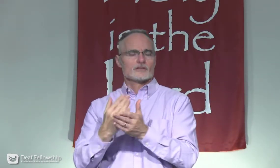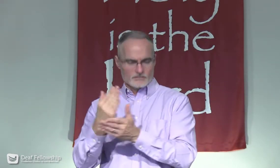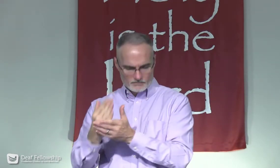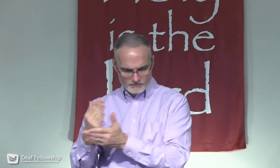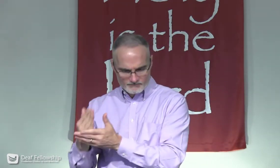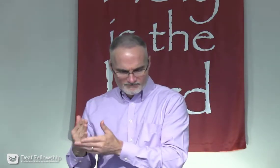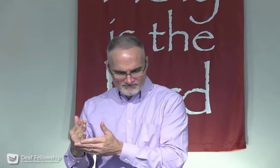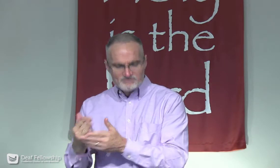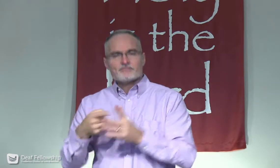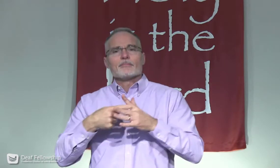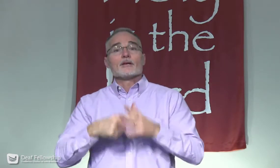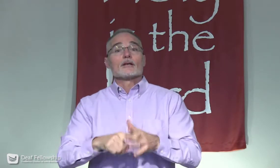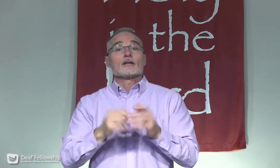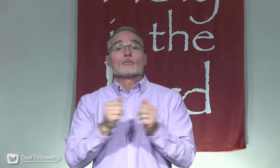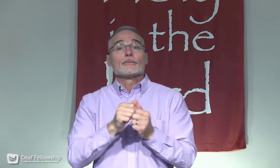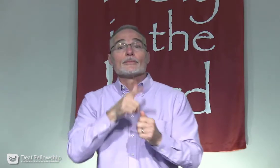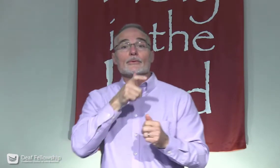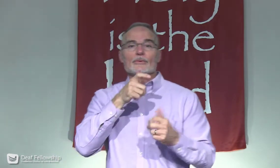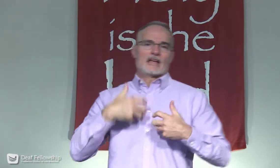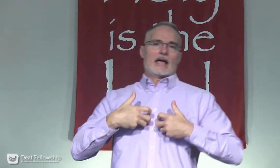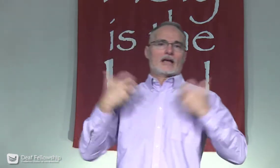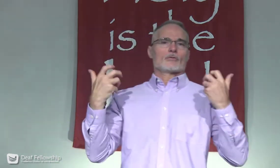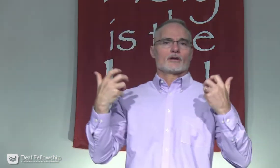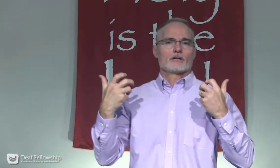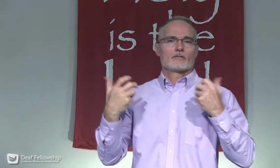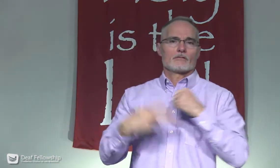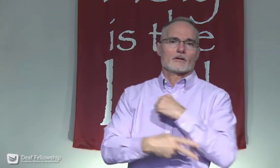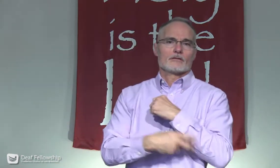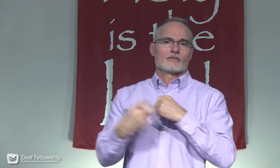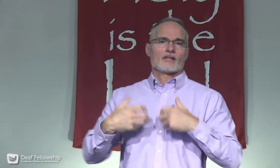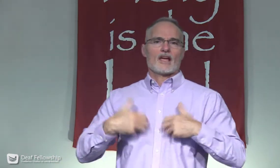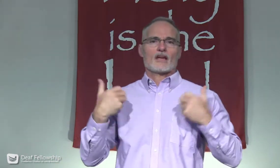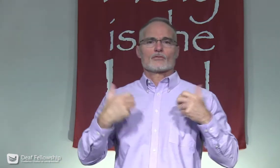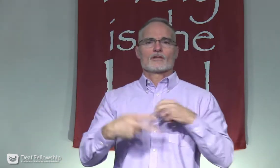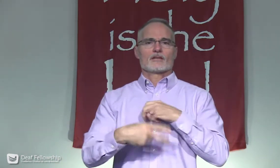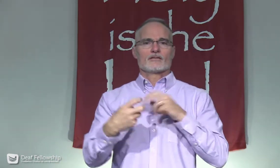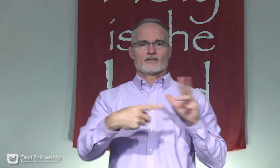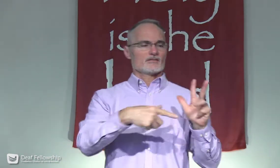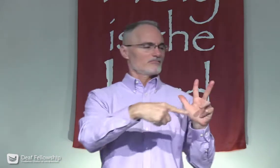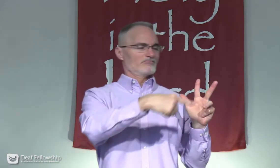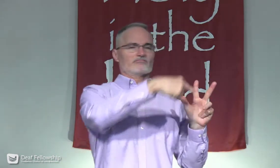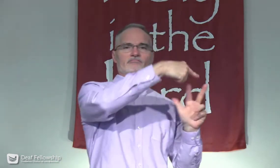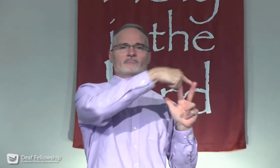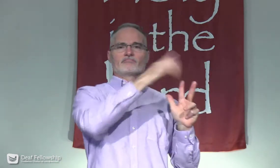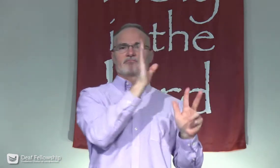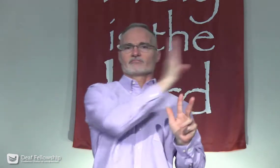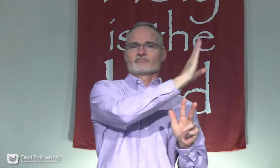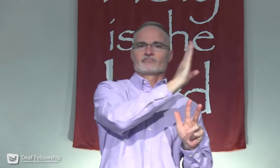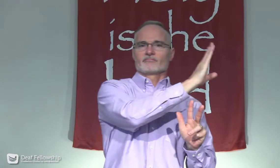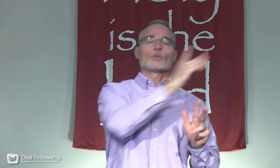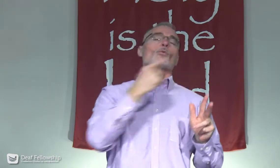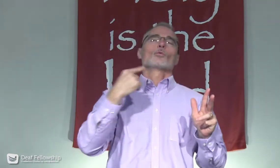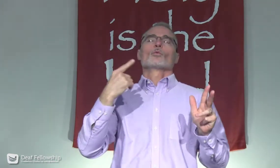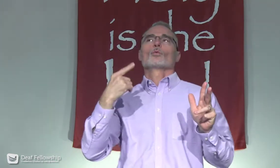describes this story in four parts. He begins with the angry thief.